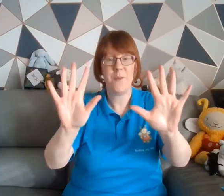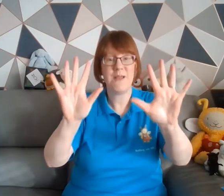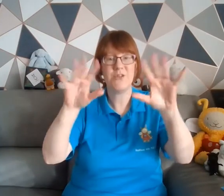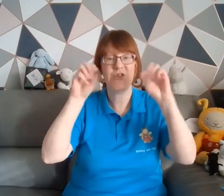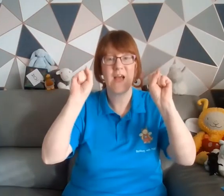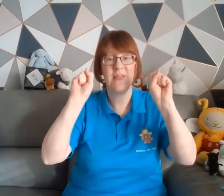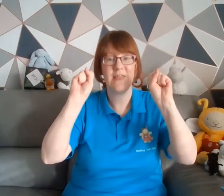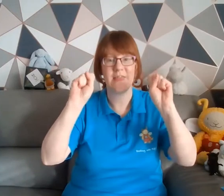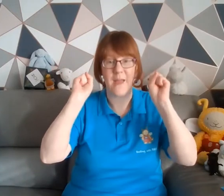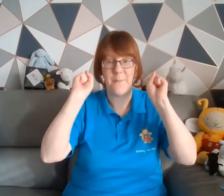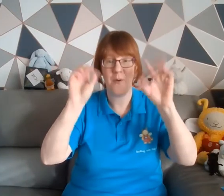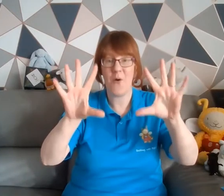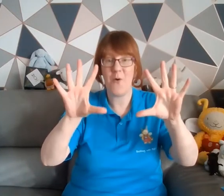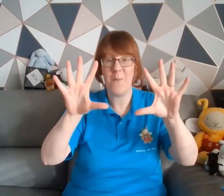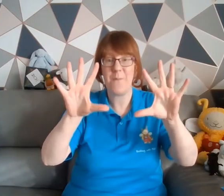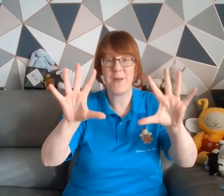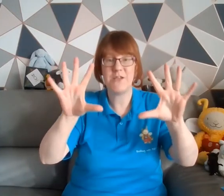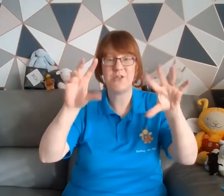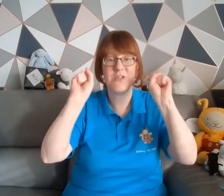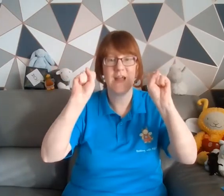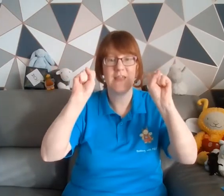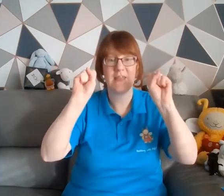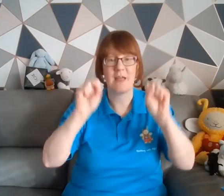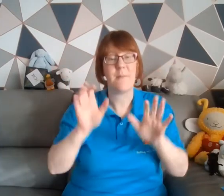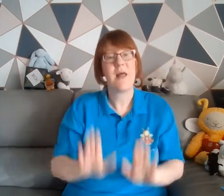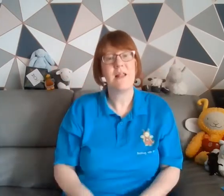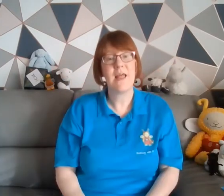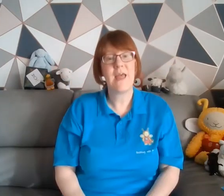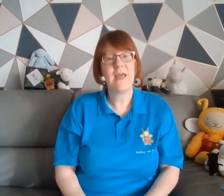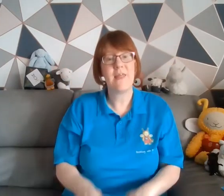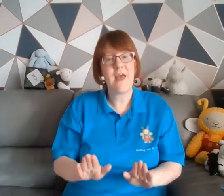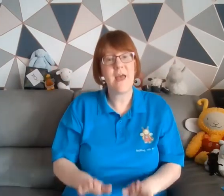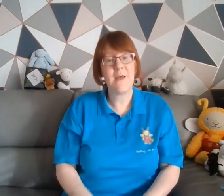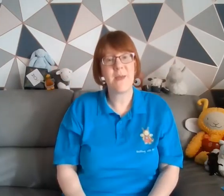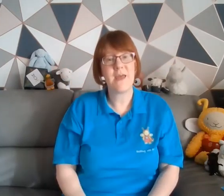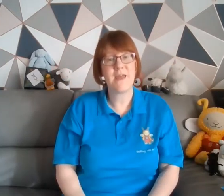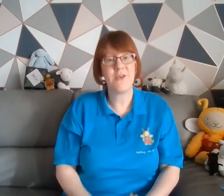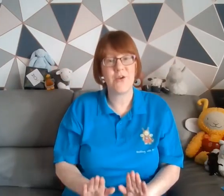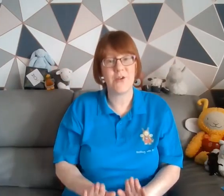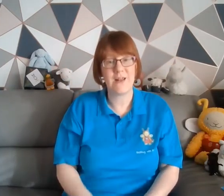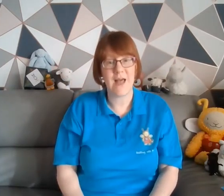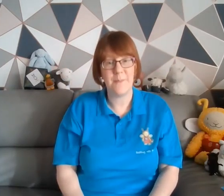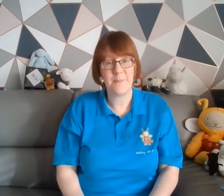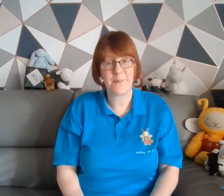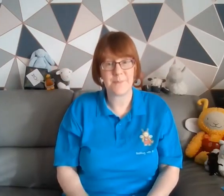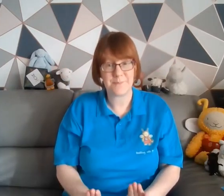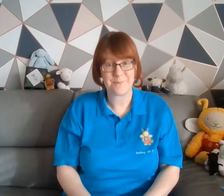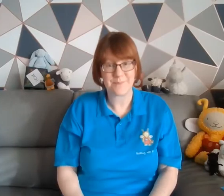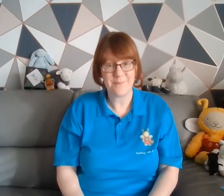Open, shut them, open, shut them, lay them in your lap.